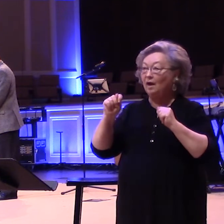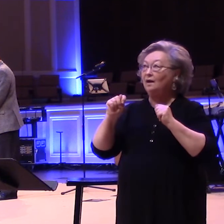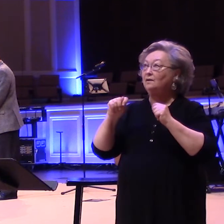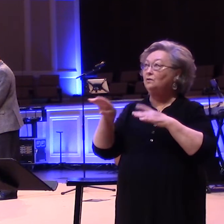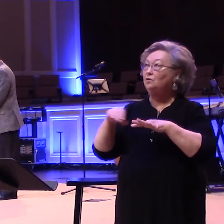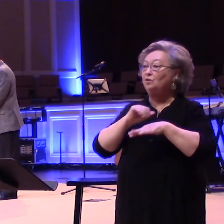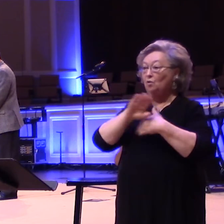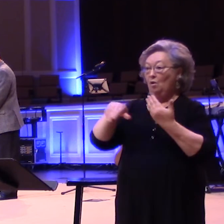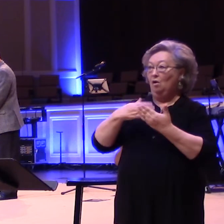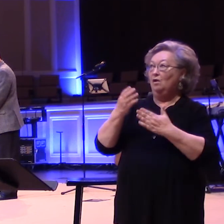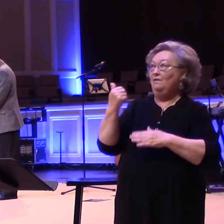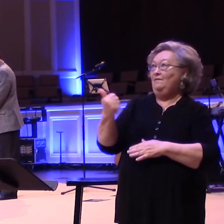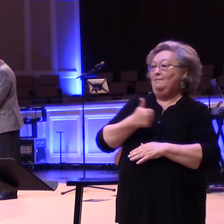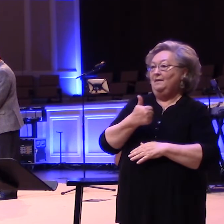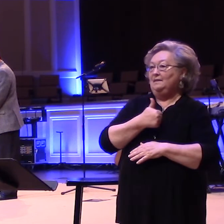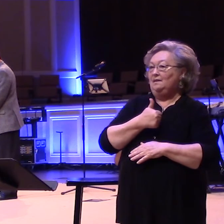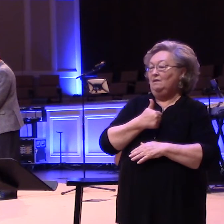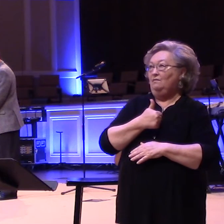own wisdom.